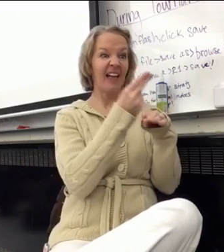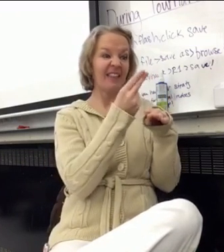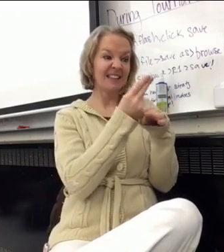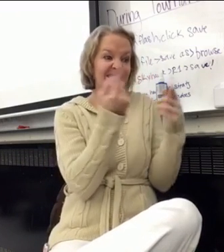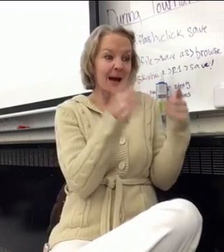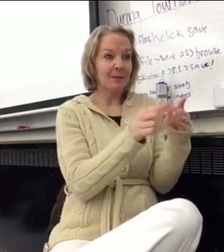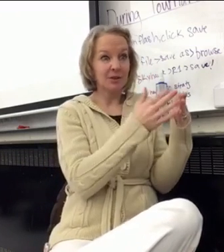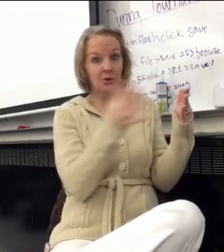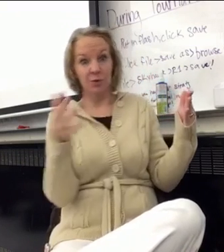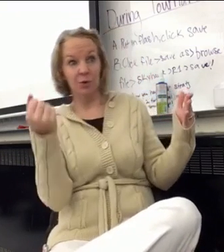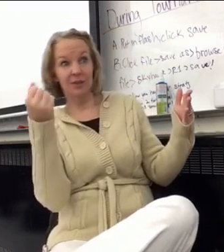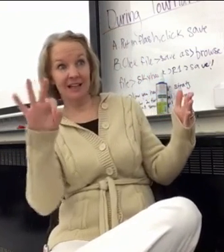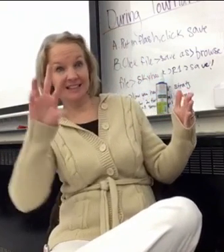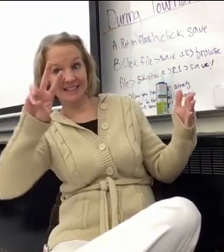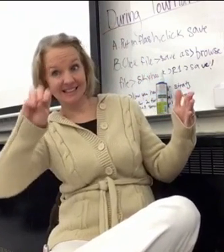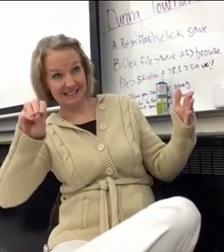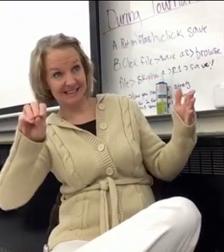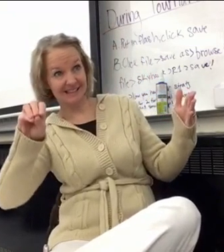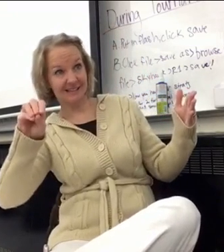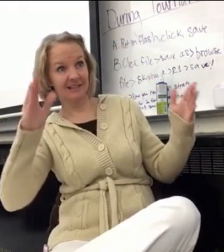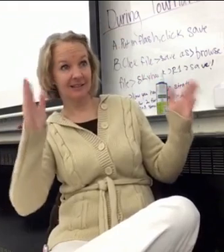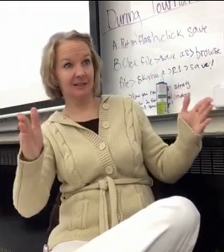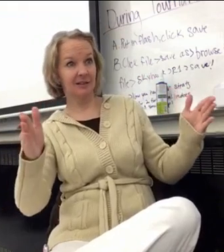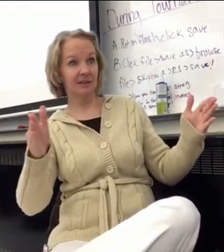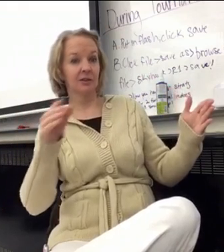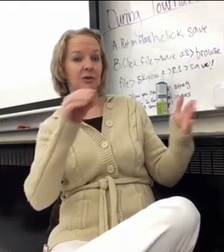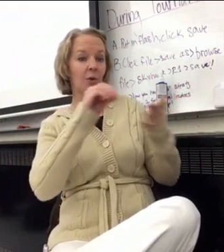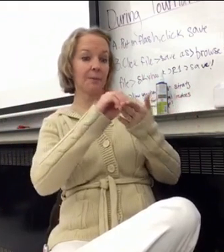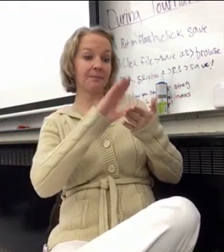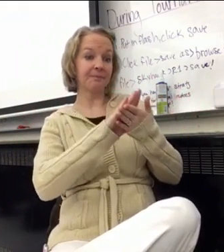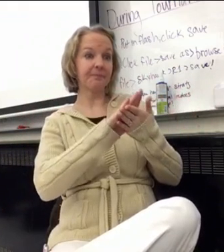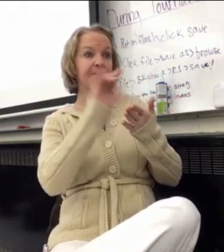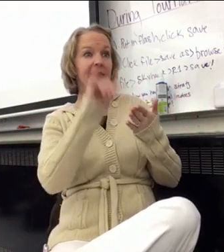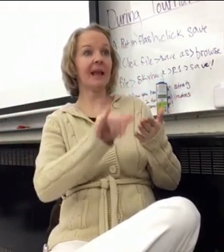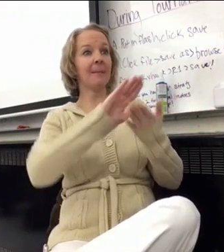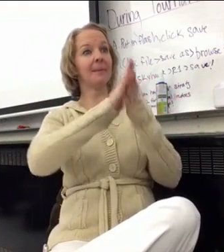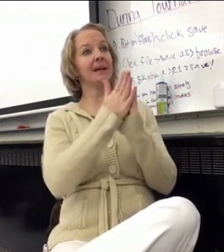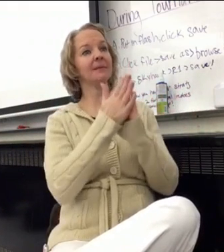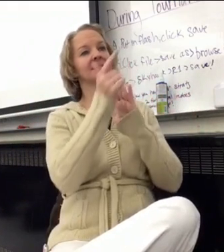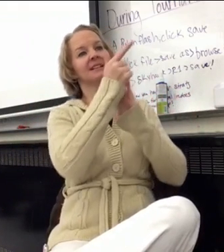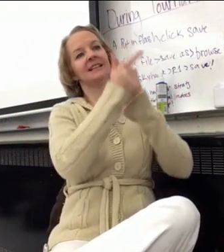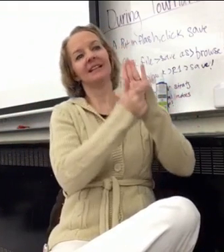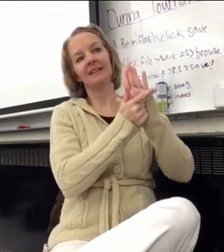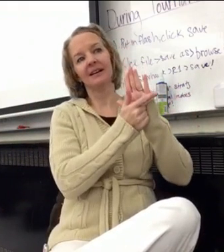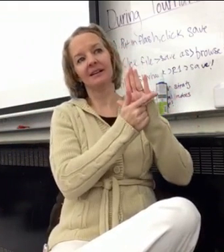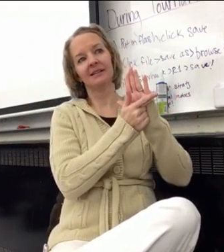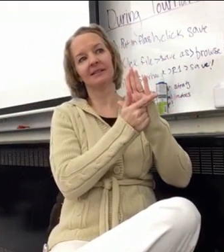Now, Jim Crow segregation, if you will write next to this that this becomes legalized